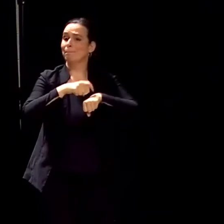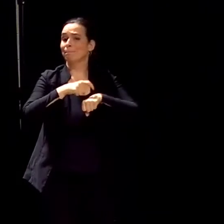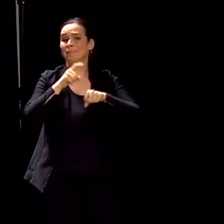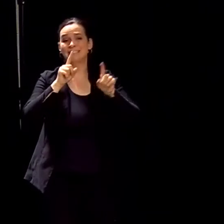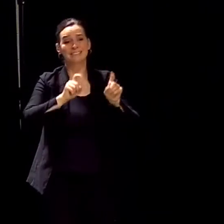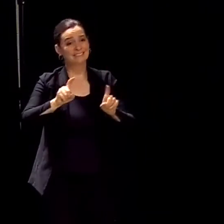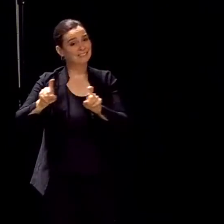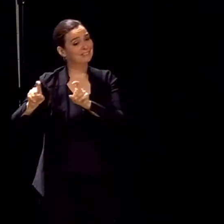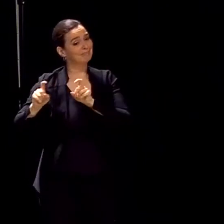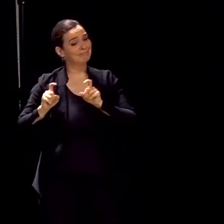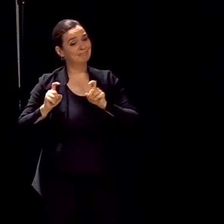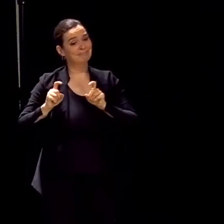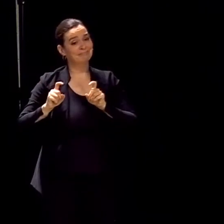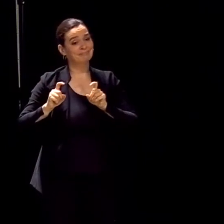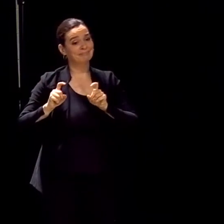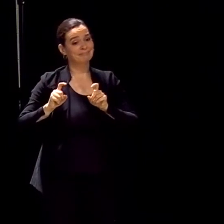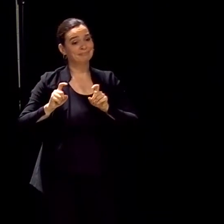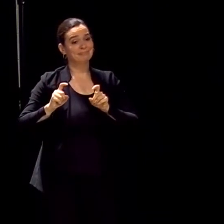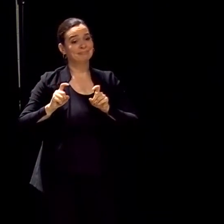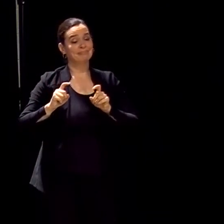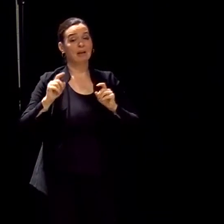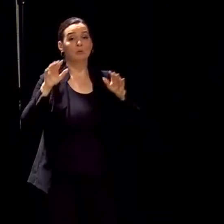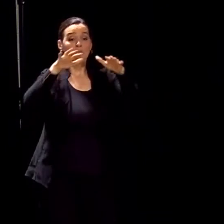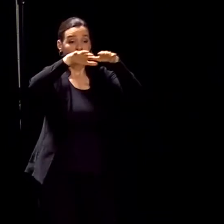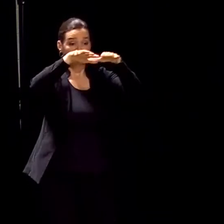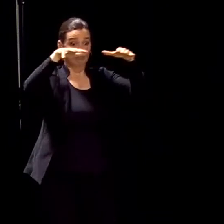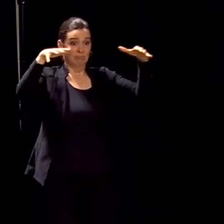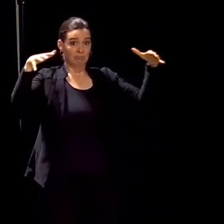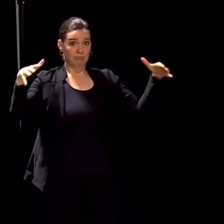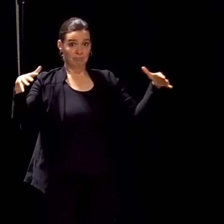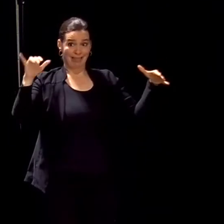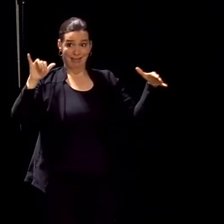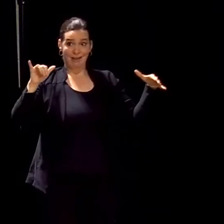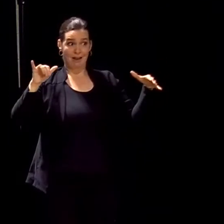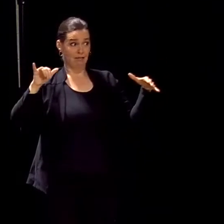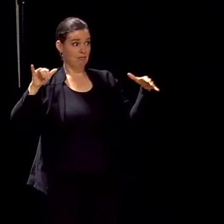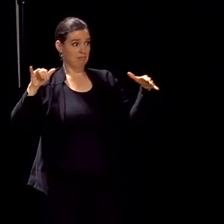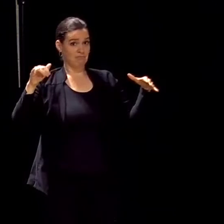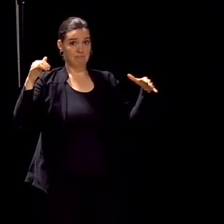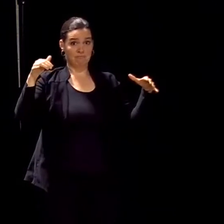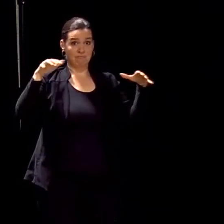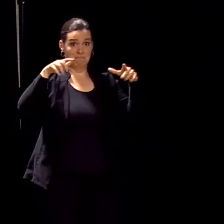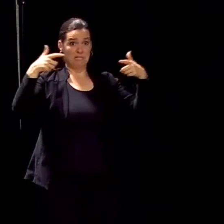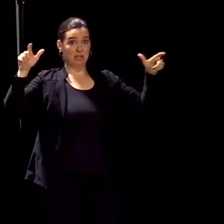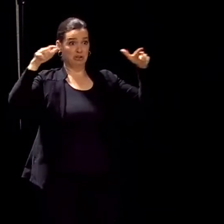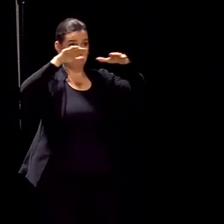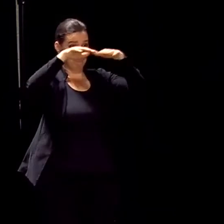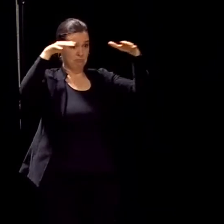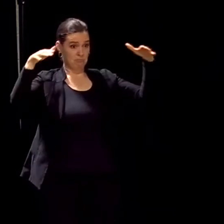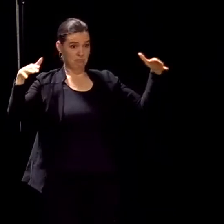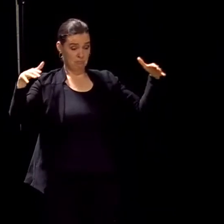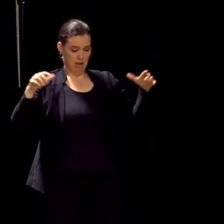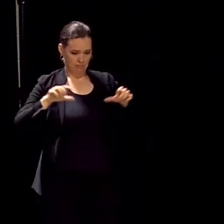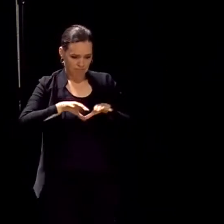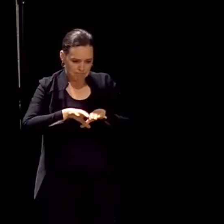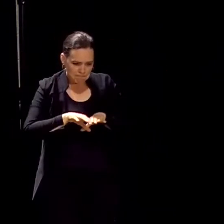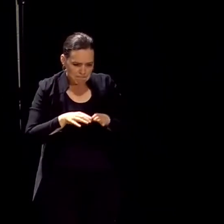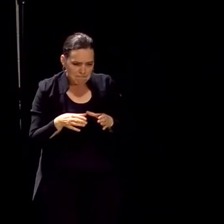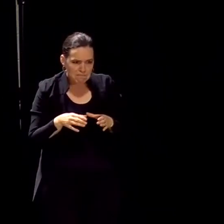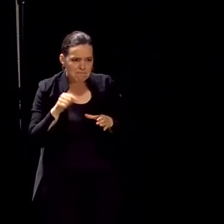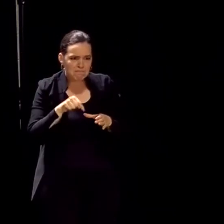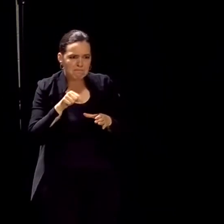level. At the micro level, if you get some of these communities, right, you get 1,000 tests in Baldwinsville, a lot of tests in